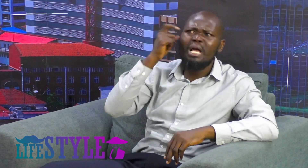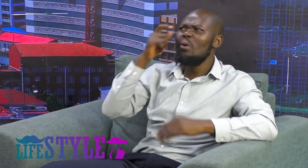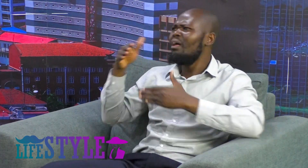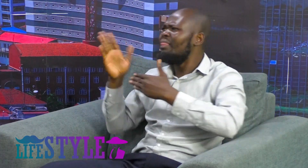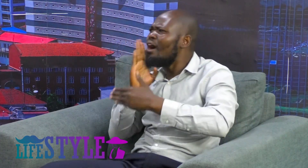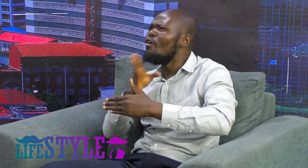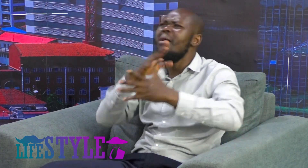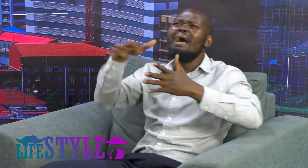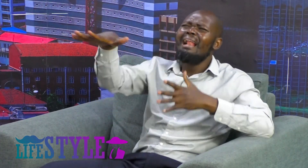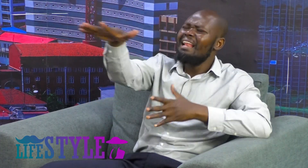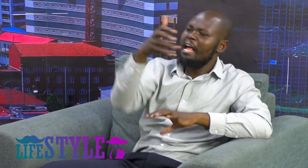we continued searching for a school,